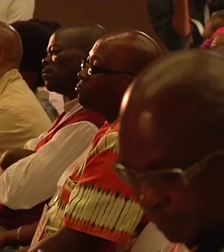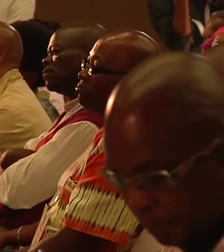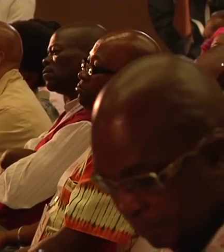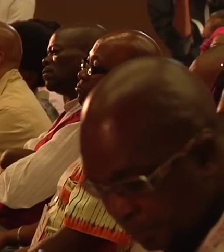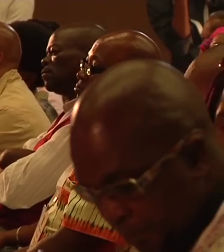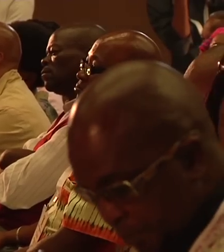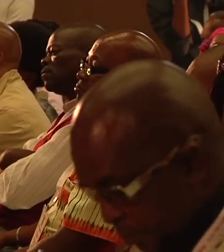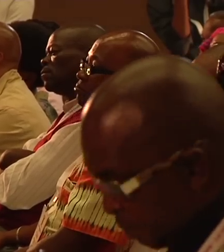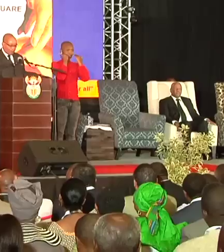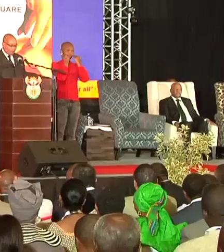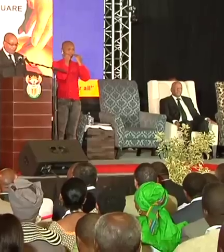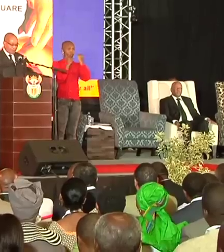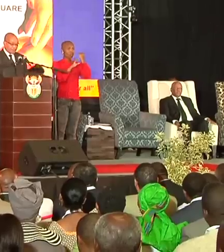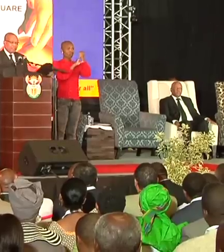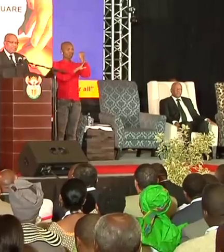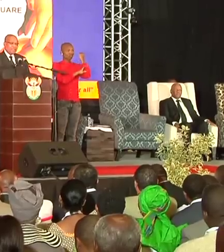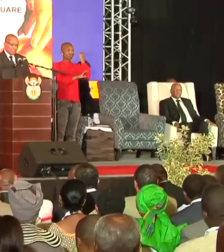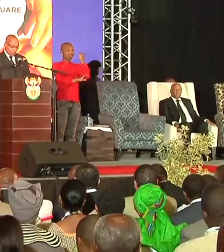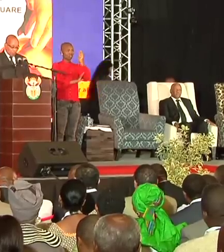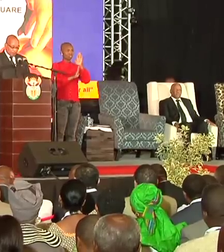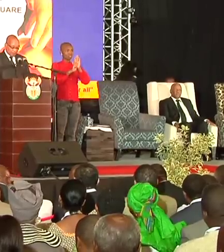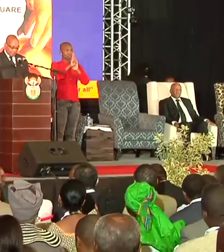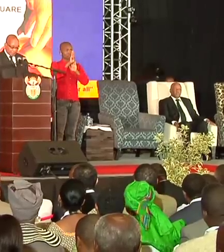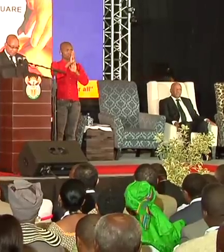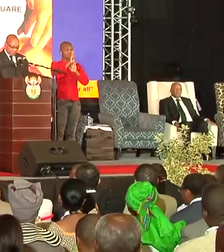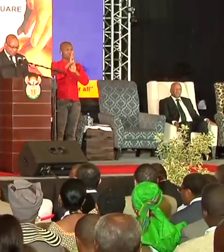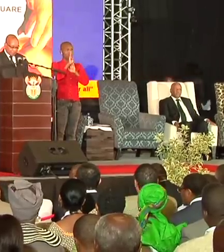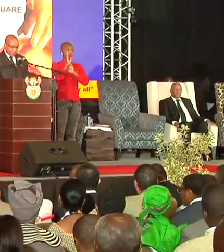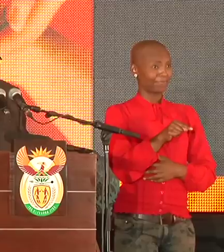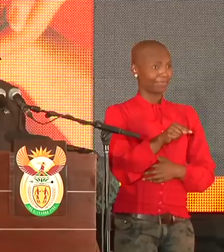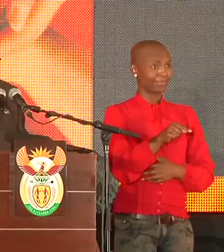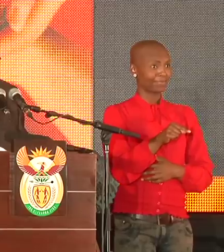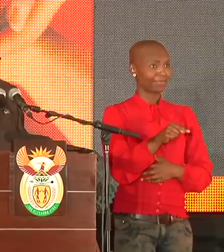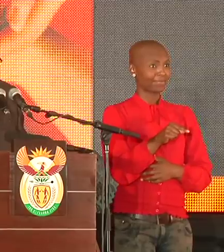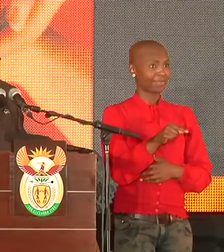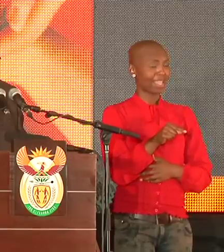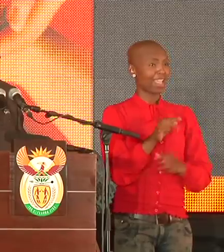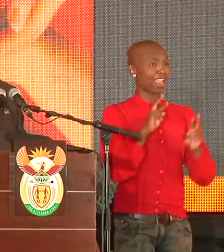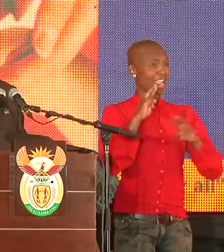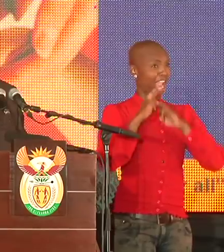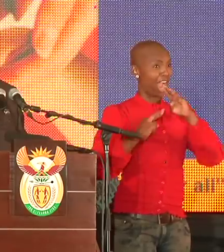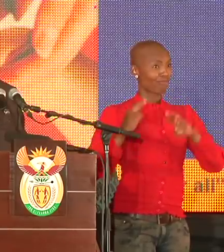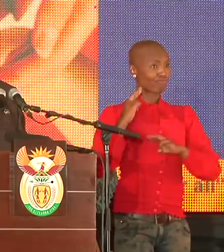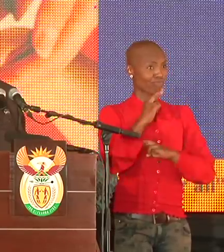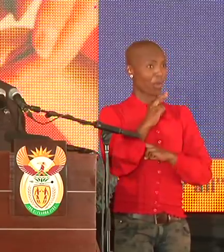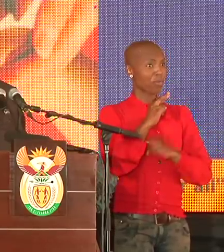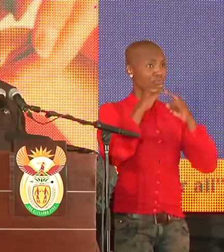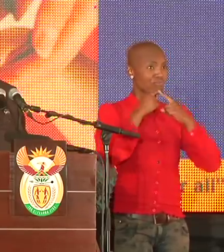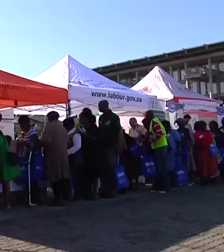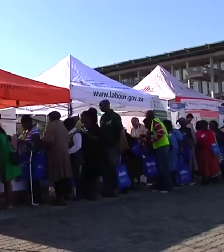of all the people," unquote. That revolutionary message proclaimed democracy.